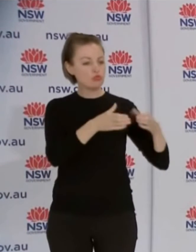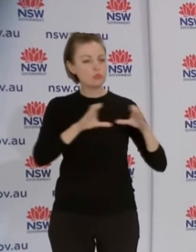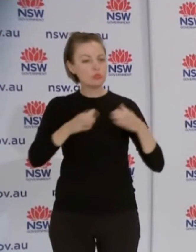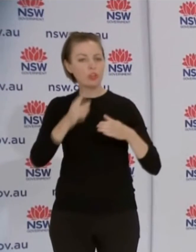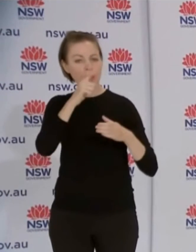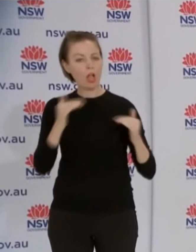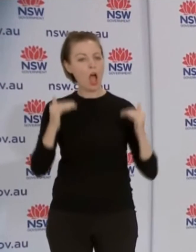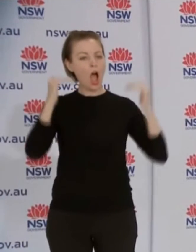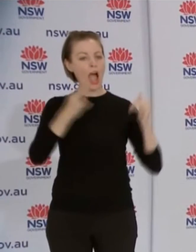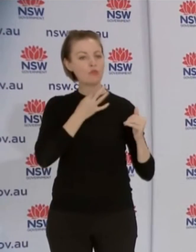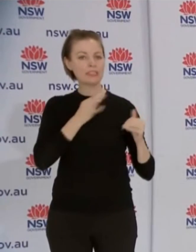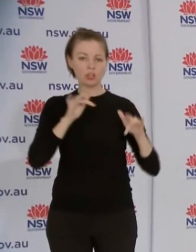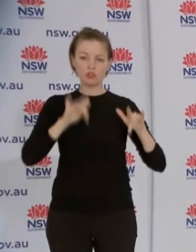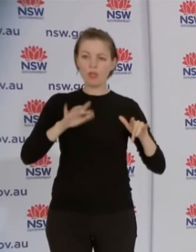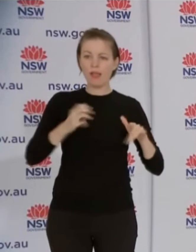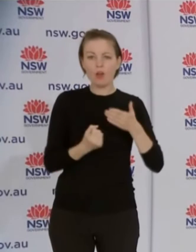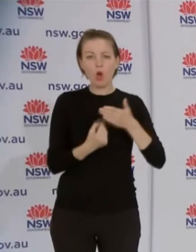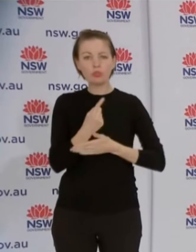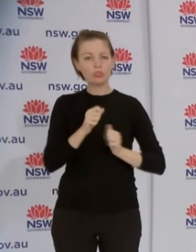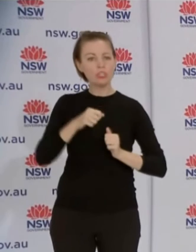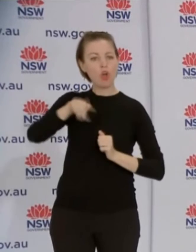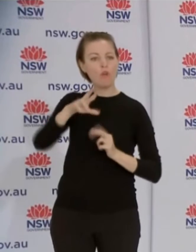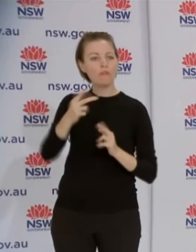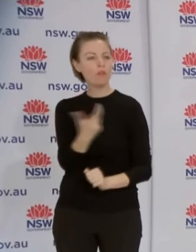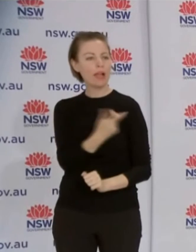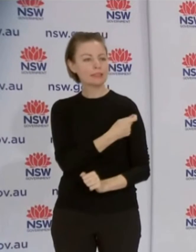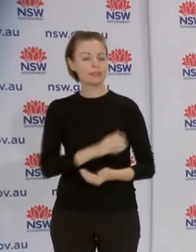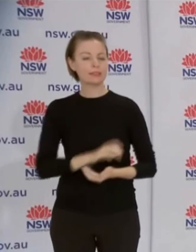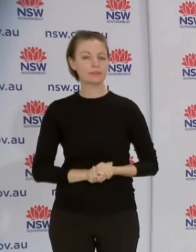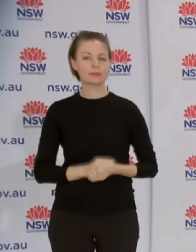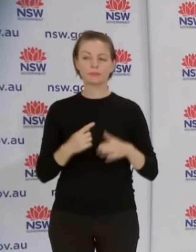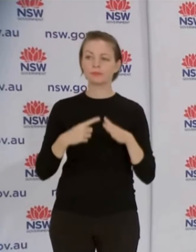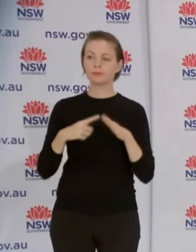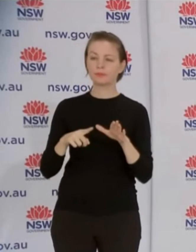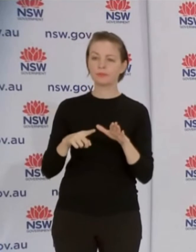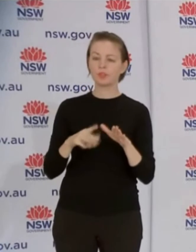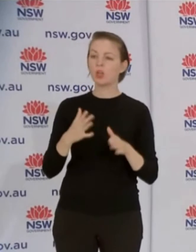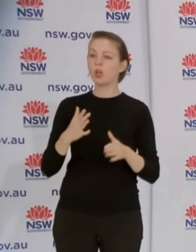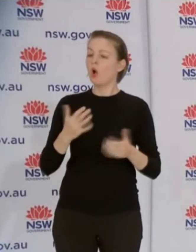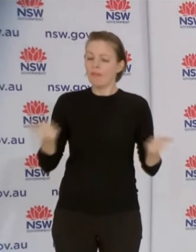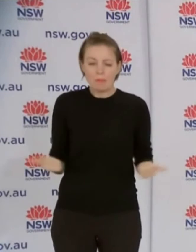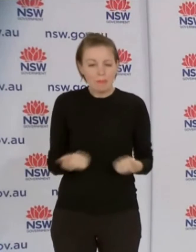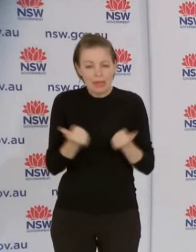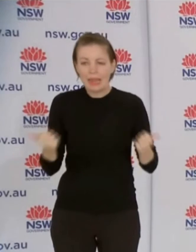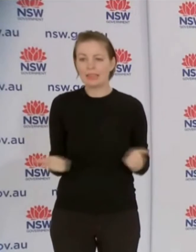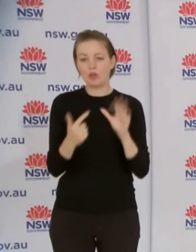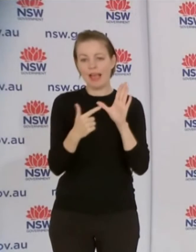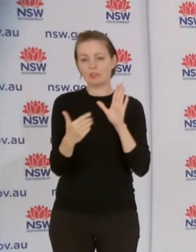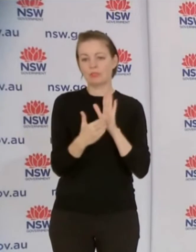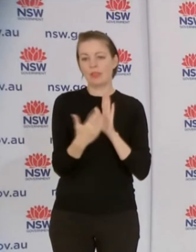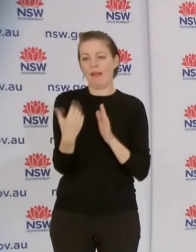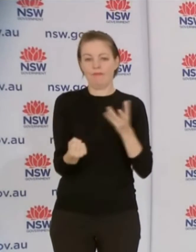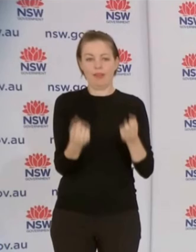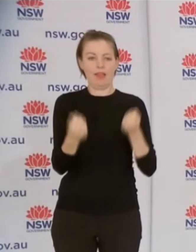priority groups, and we're addressing some of those challenges, as well as older Australians. But there is ample supply of AstraZeneca,